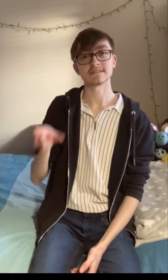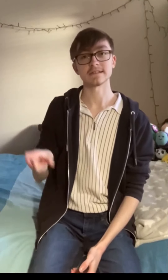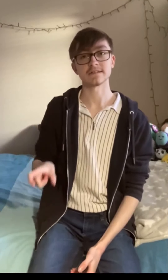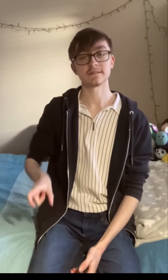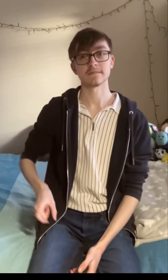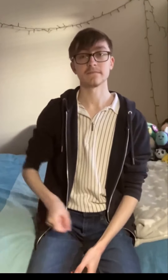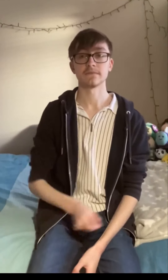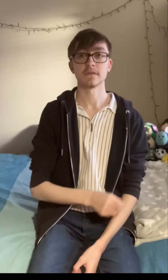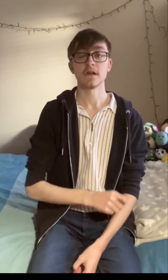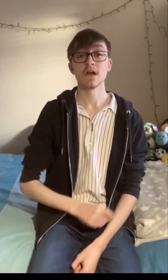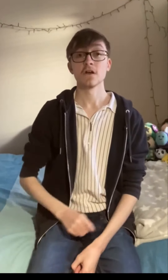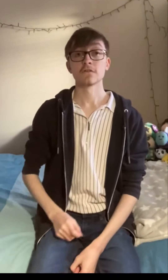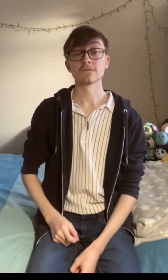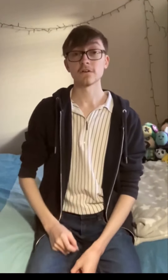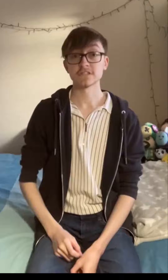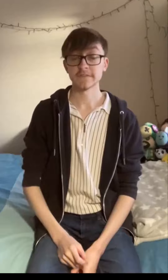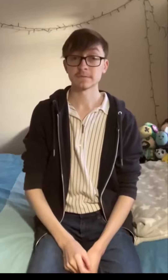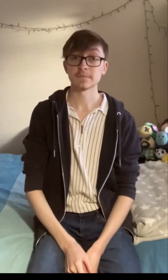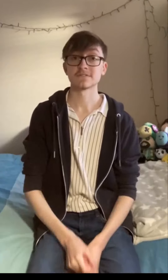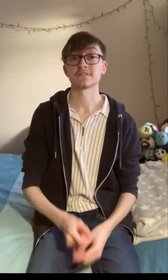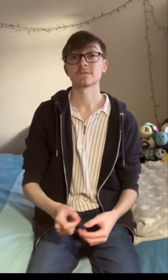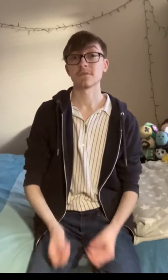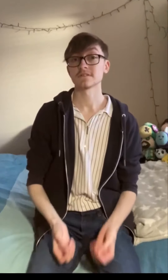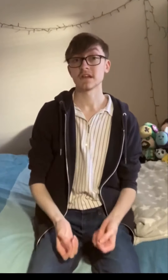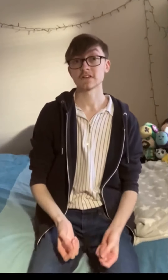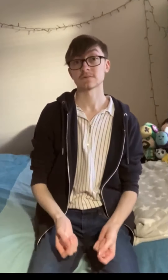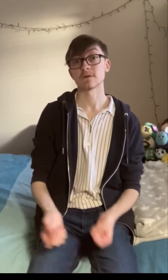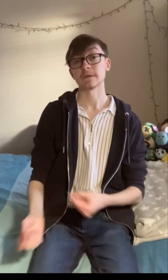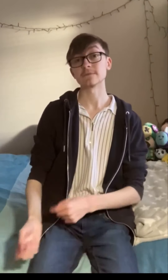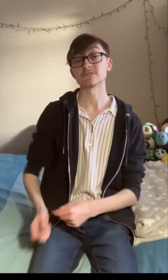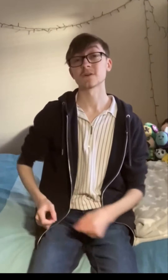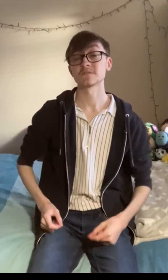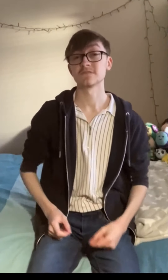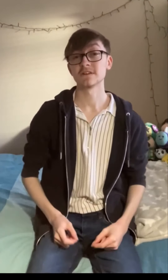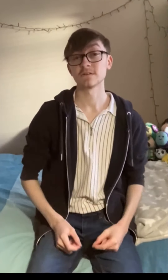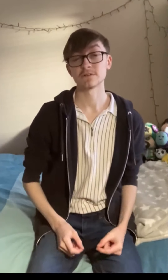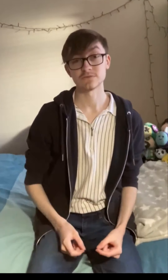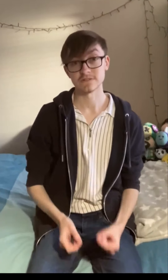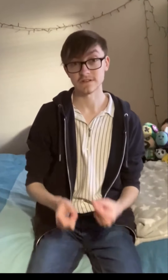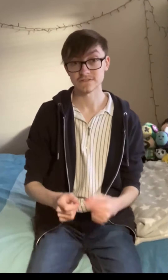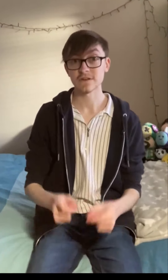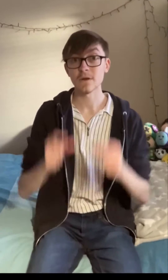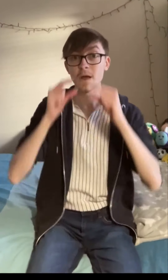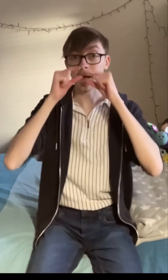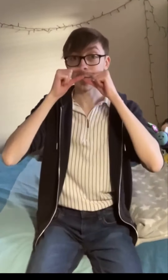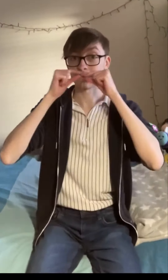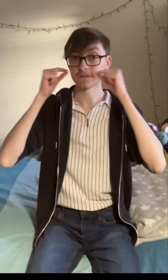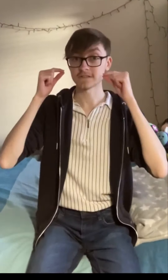Italy. For France, if you remember the sign for mustache from our people's descriptions video, which was like so.